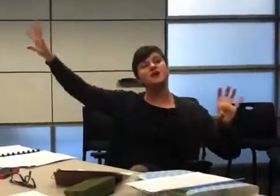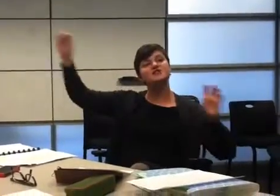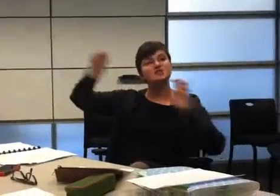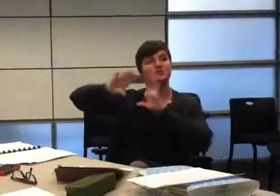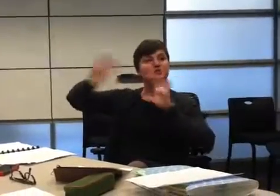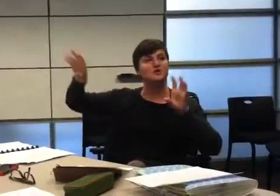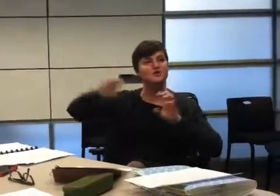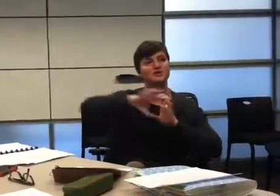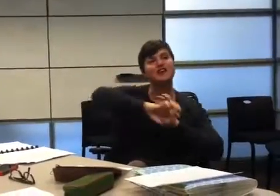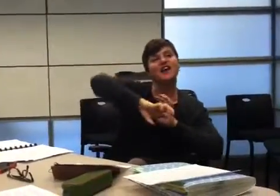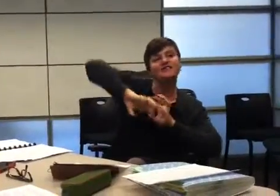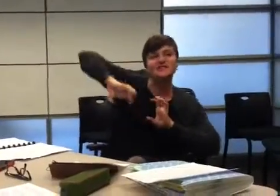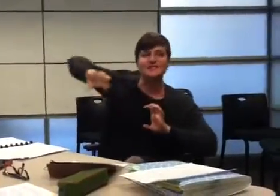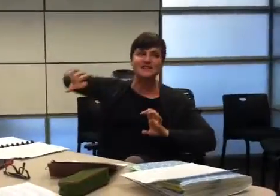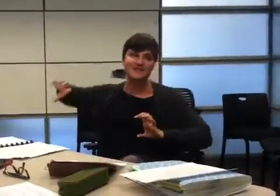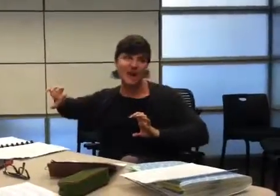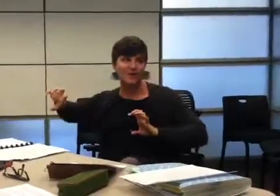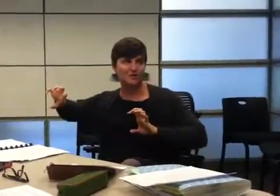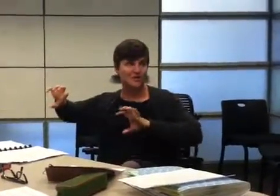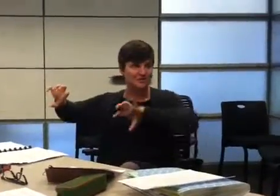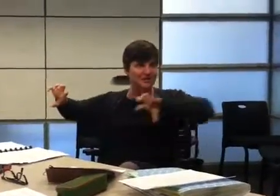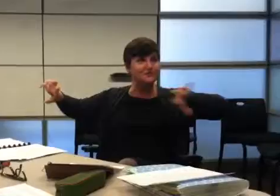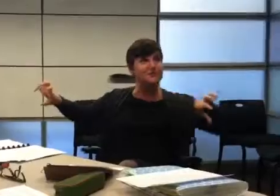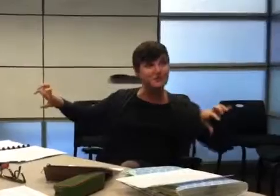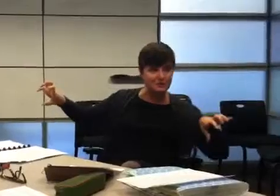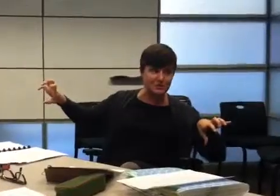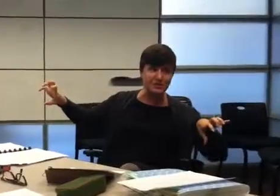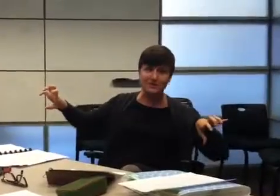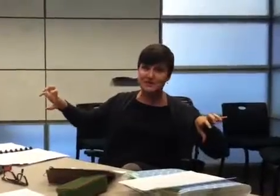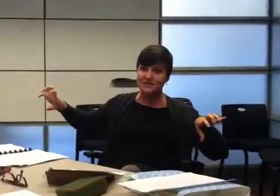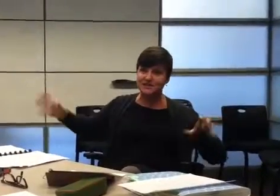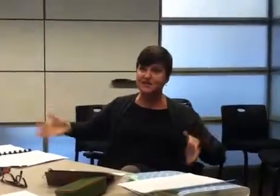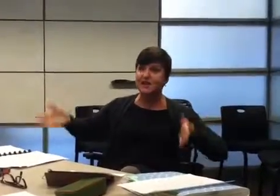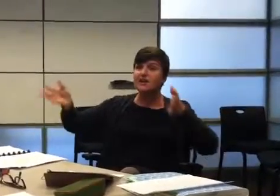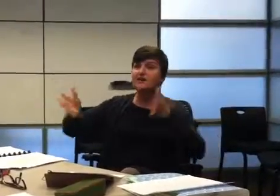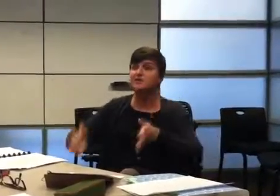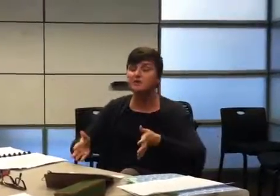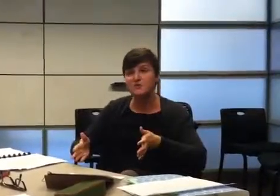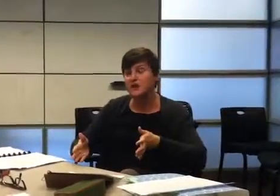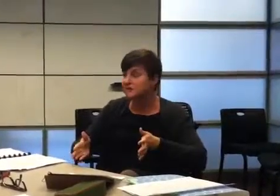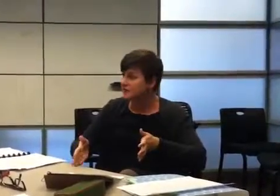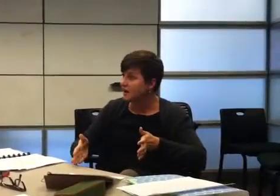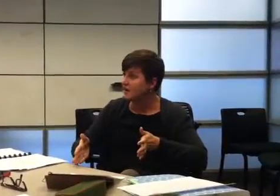ratio proportion, and they have to suss out what are the differences between those things in order to make make a slide.